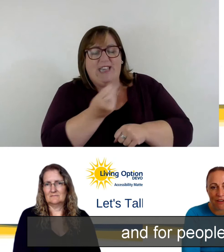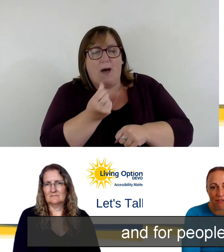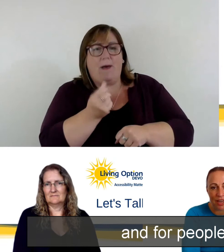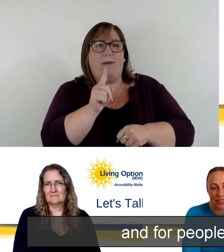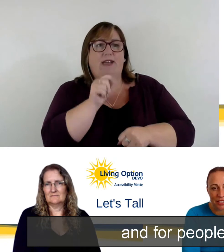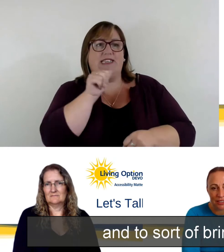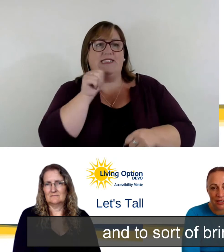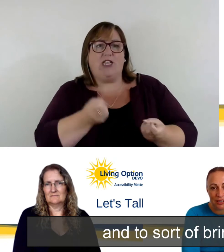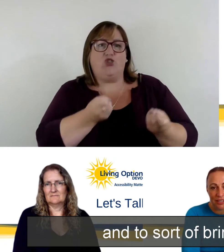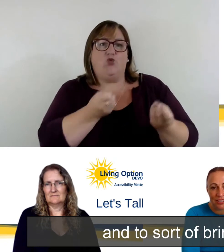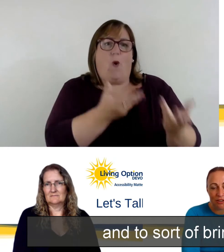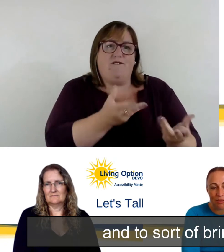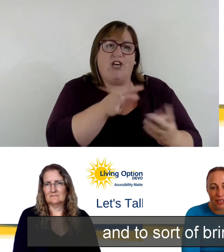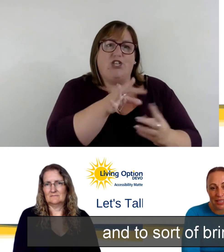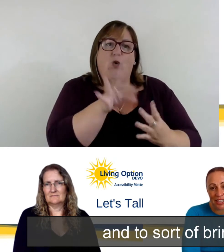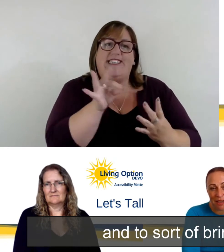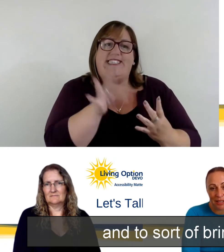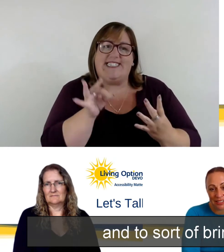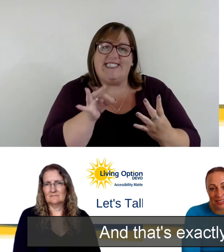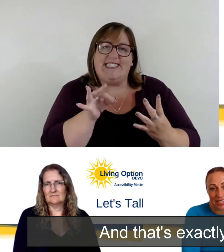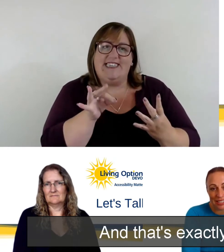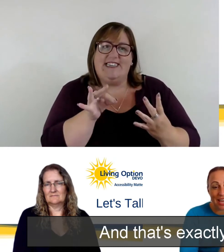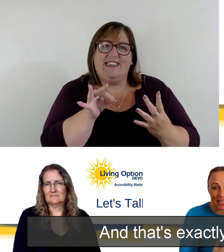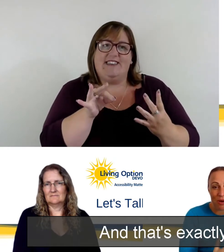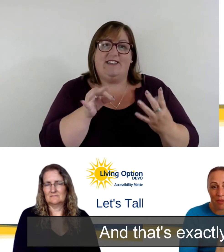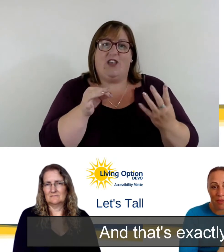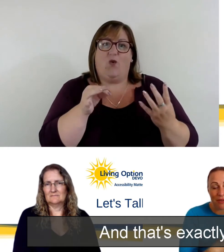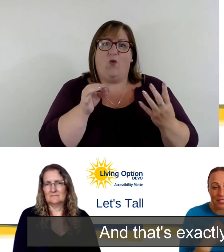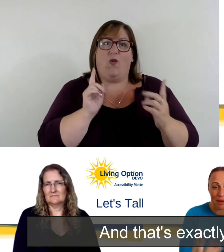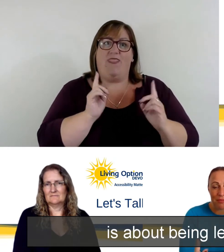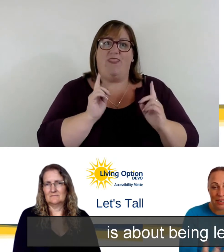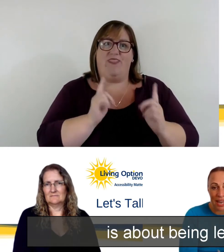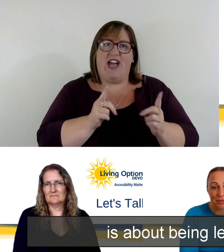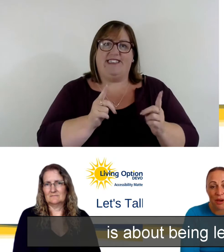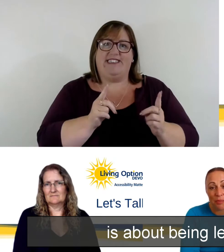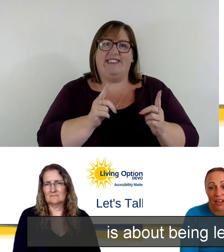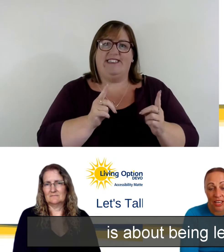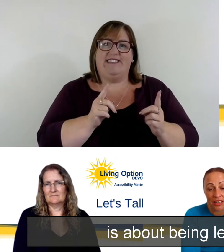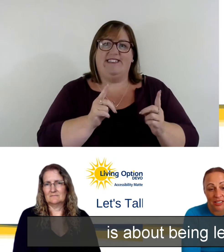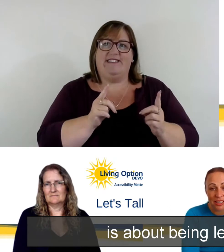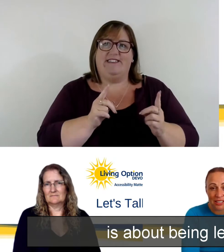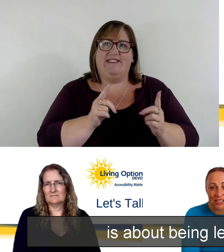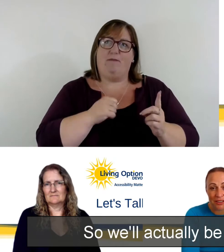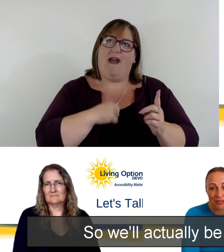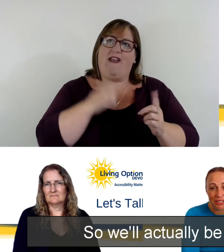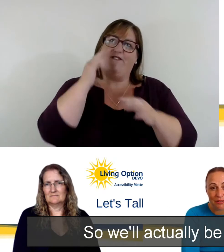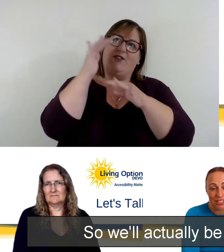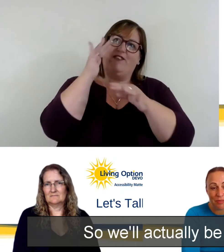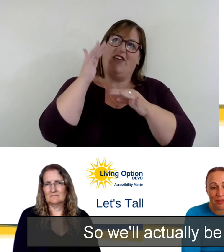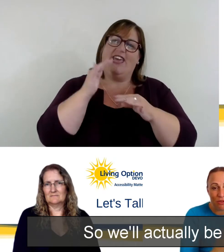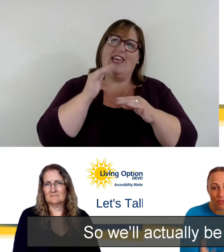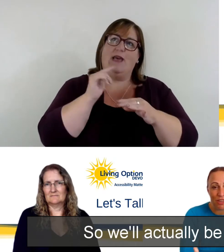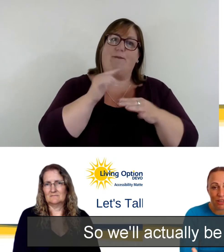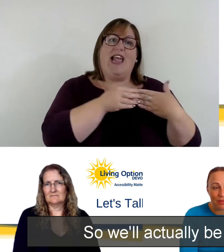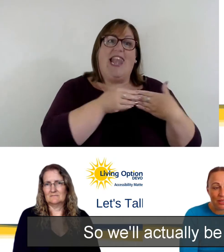for people to have that and to sort of bring that to them. And that's exactly what I'm about, is about being led by my client. So to